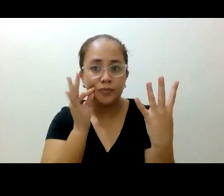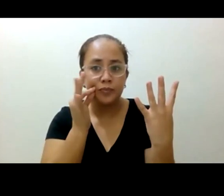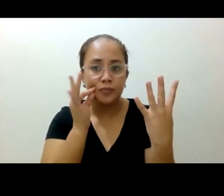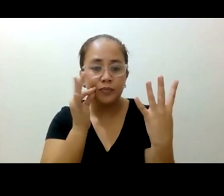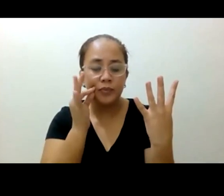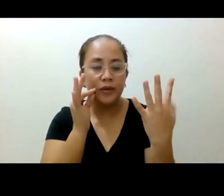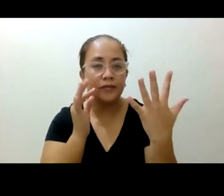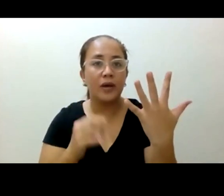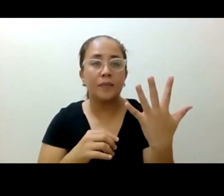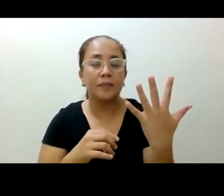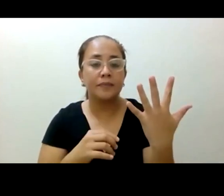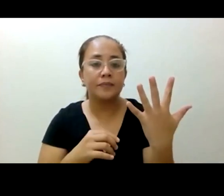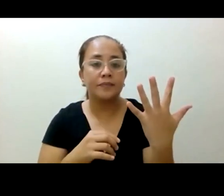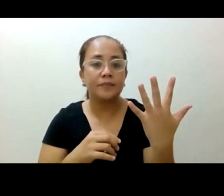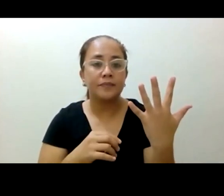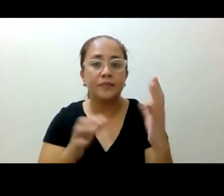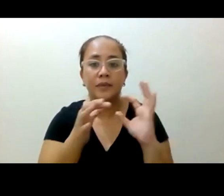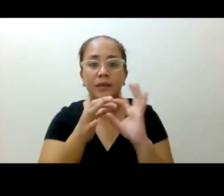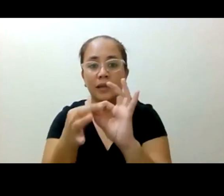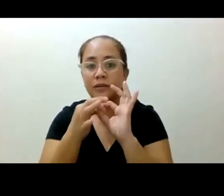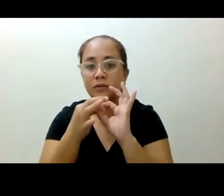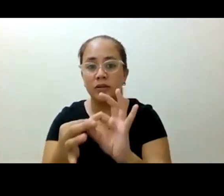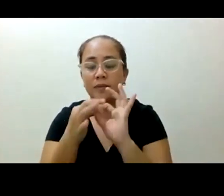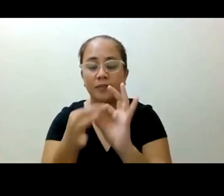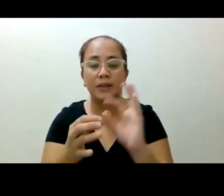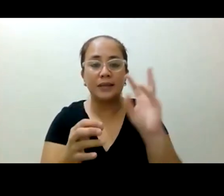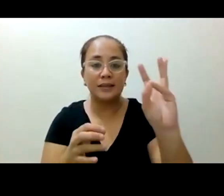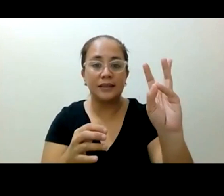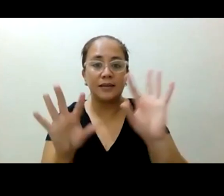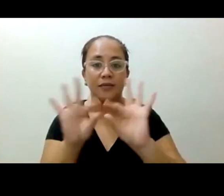And 5 is relationships and 6 is family.